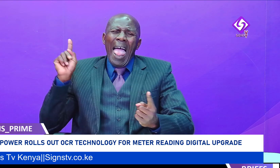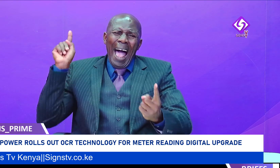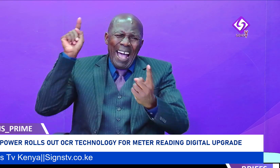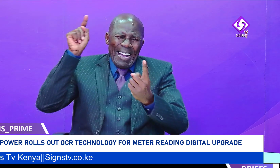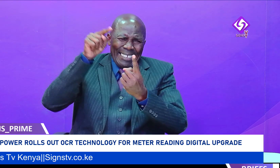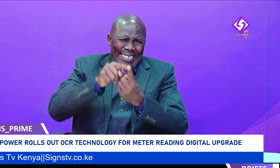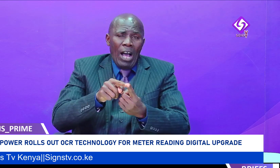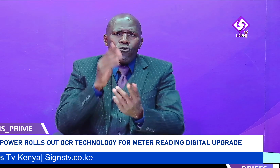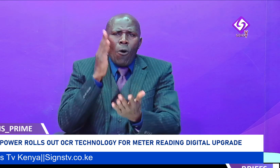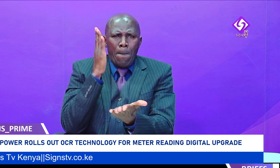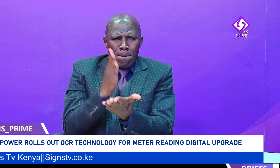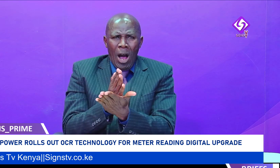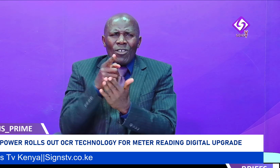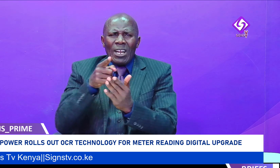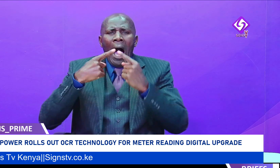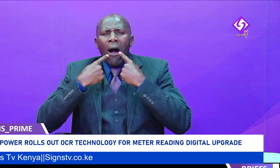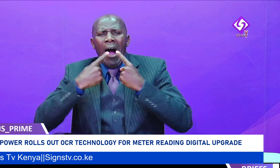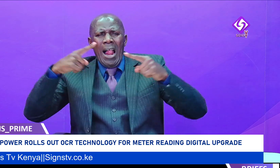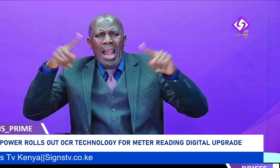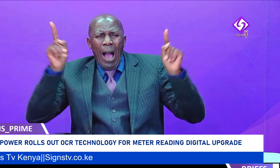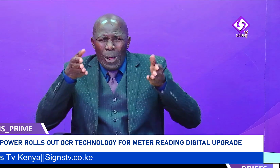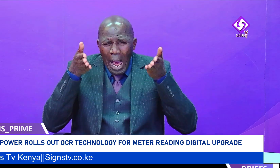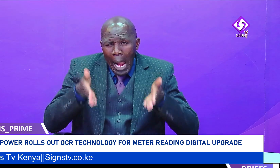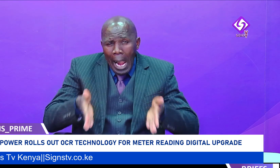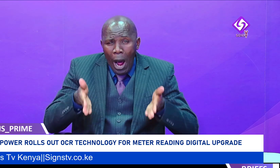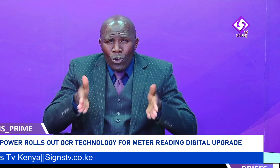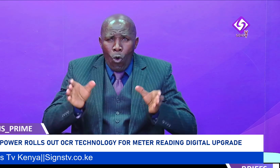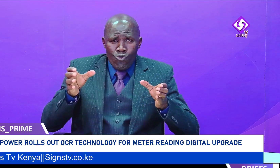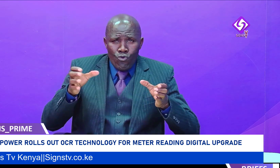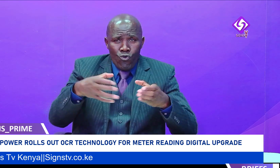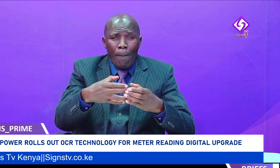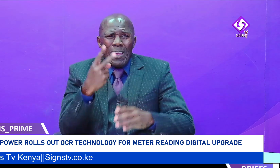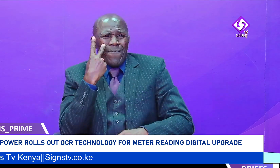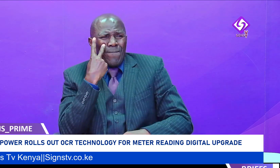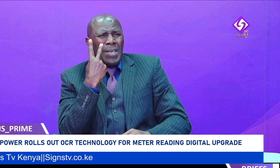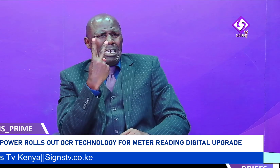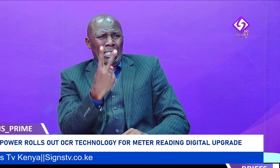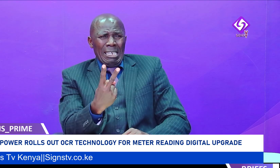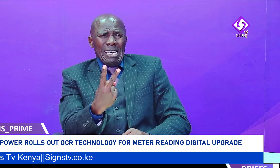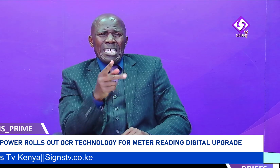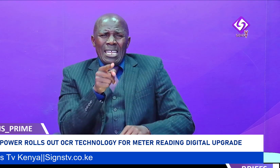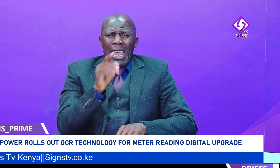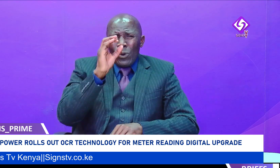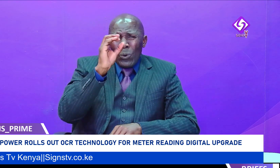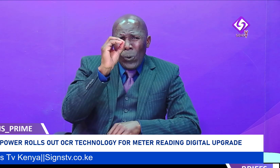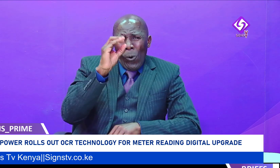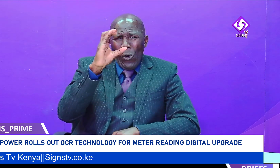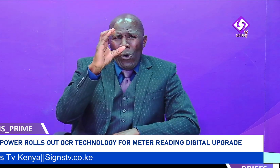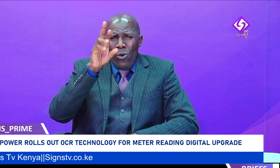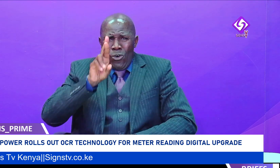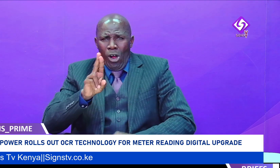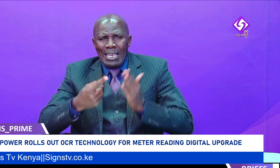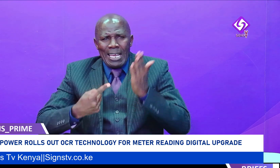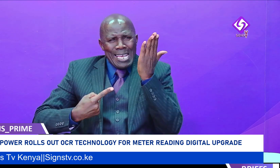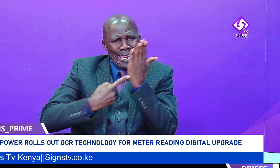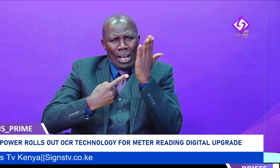In a statement issued on Monday, November 24th, 2025, the utility firm announced the